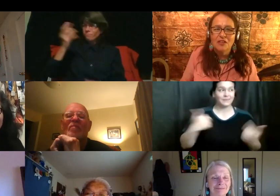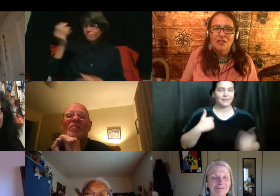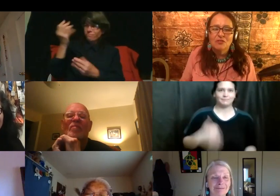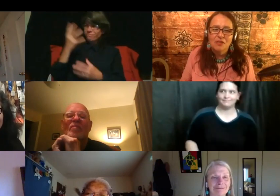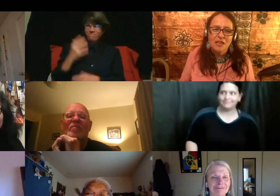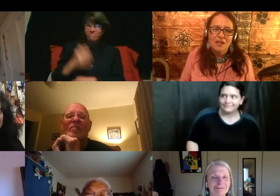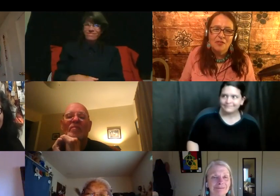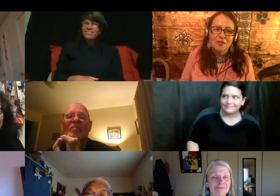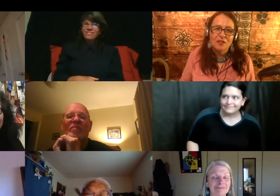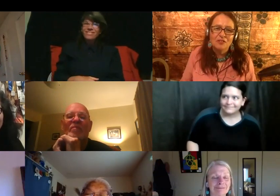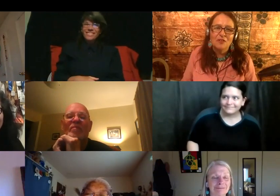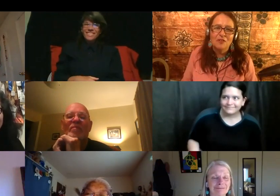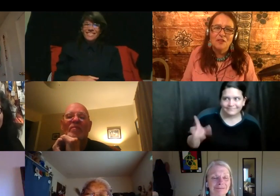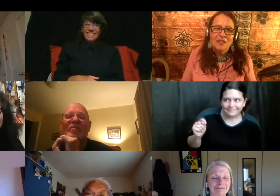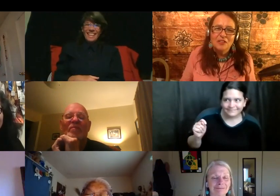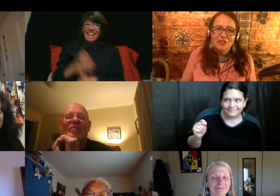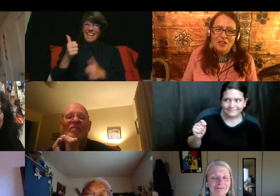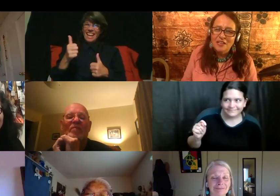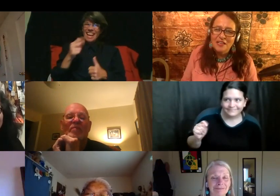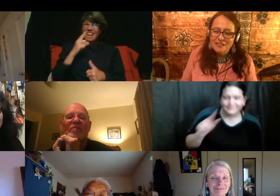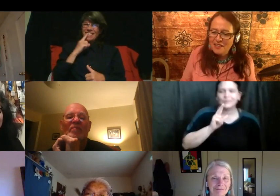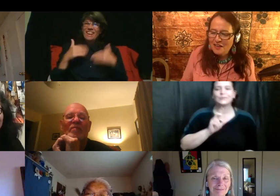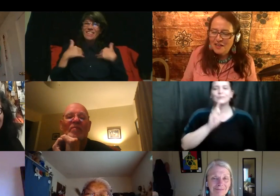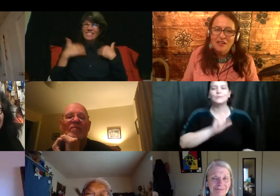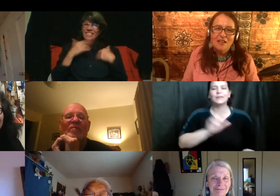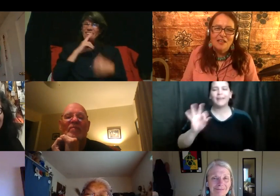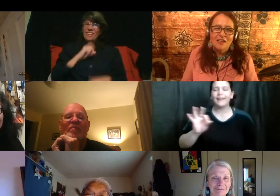was 29, 30 years old, trying to get